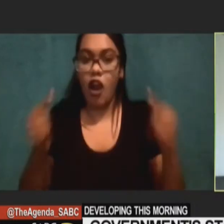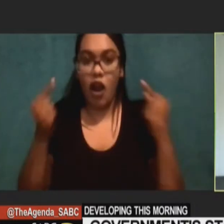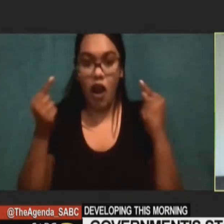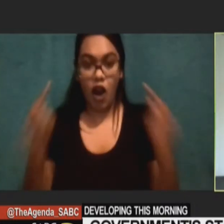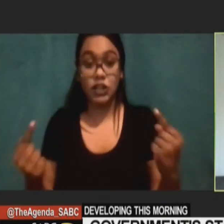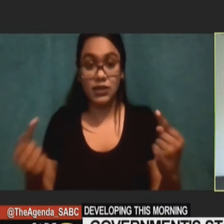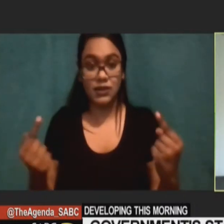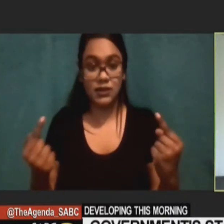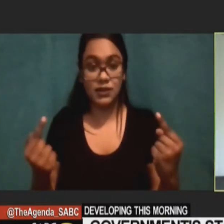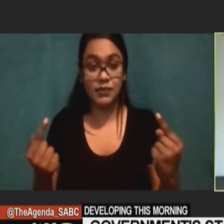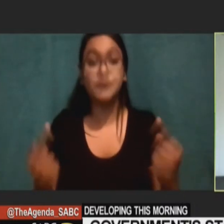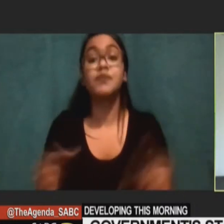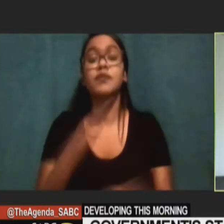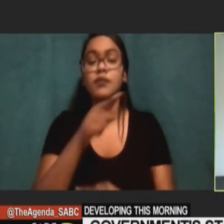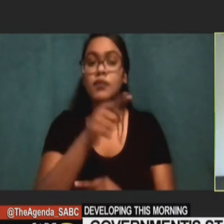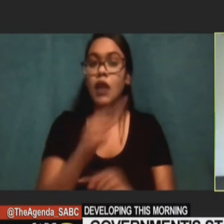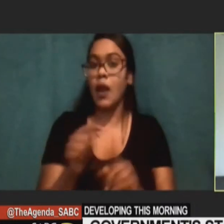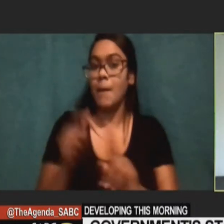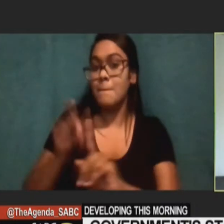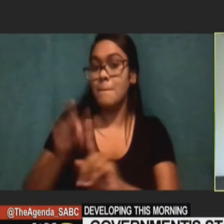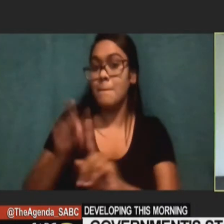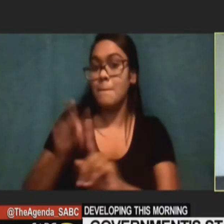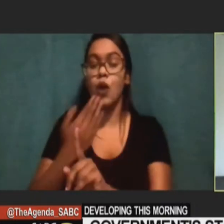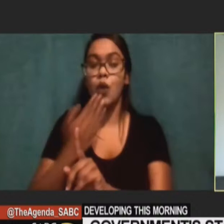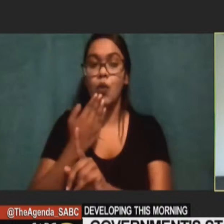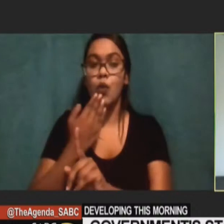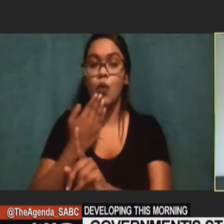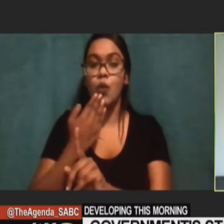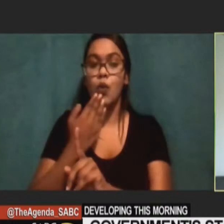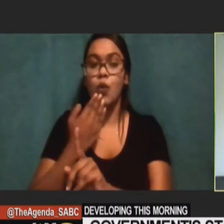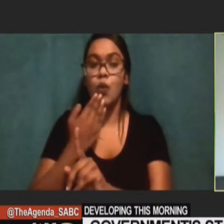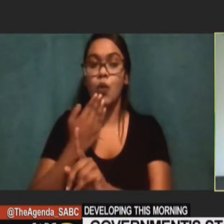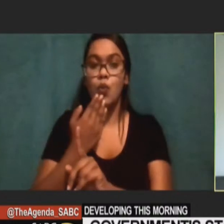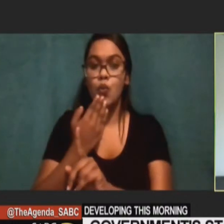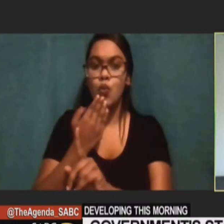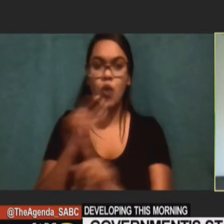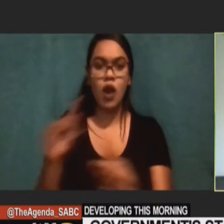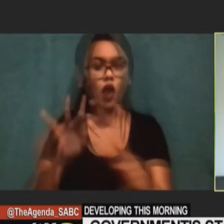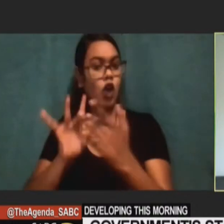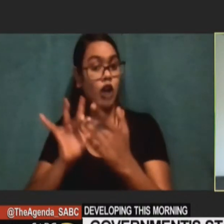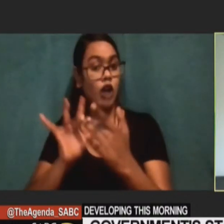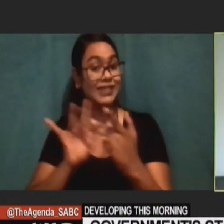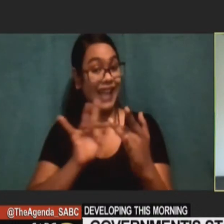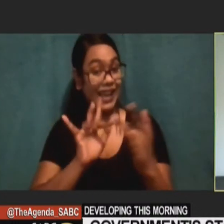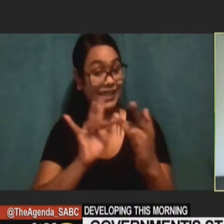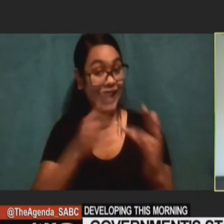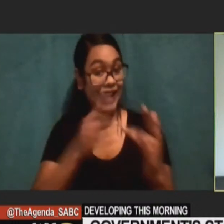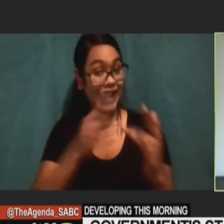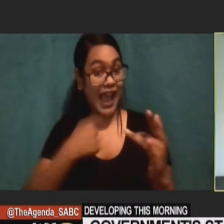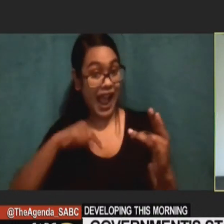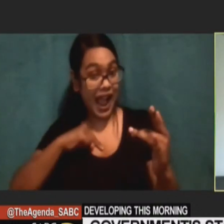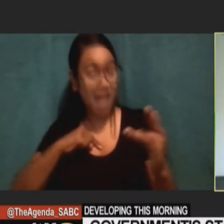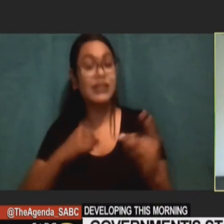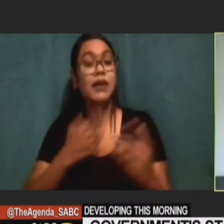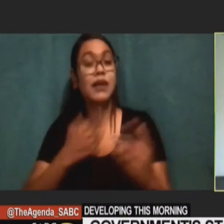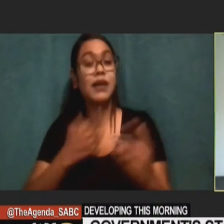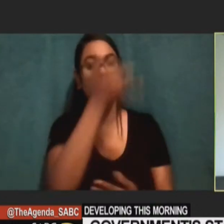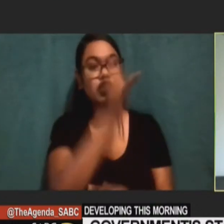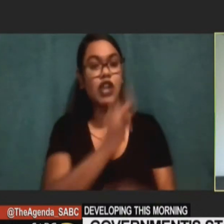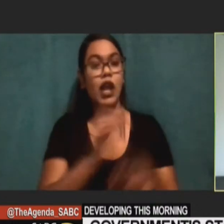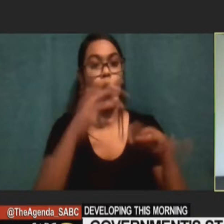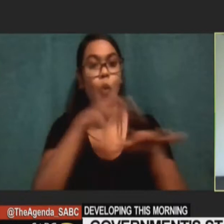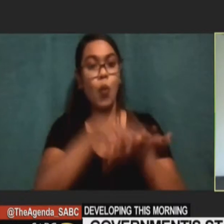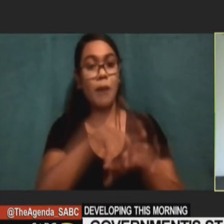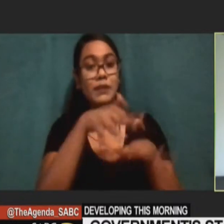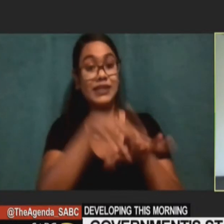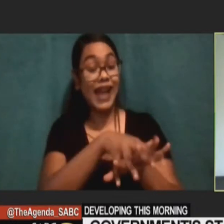Those who are not able to perhaps get contact numbers of our embassies, if you visit the DERCO website, we've listed all